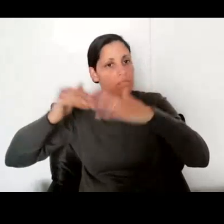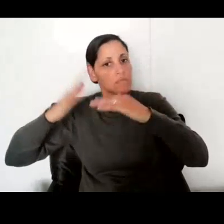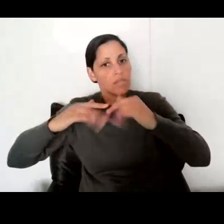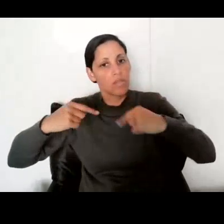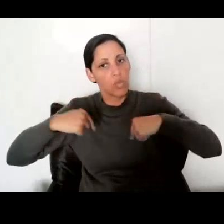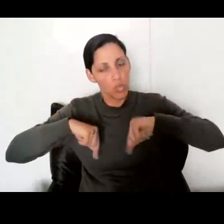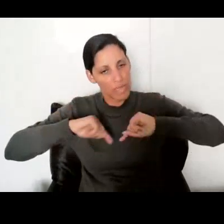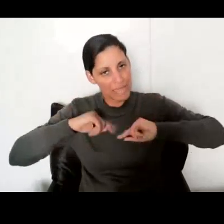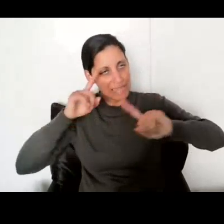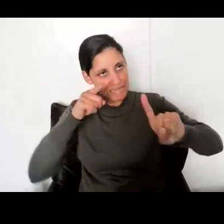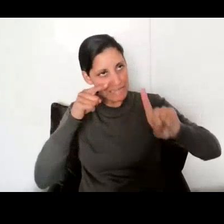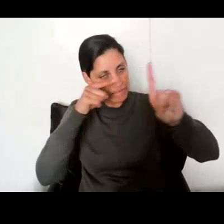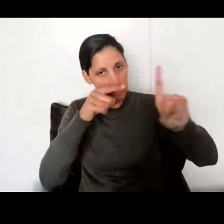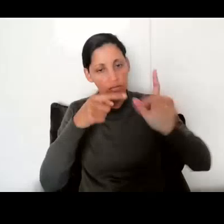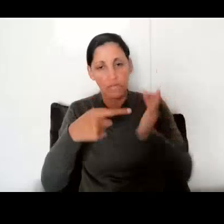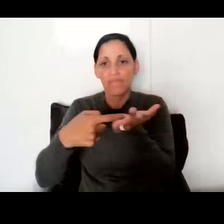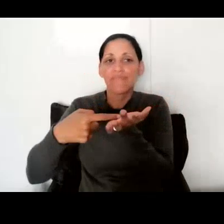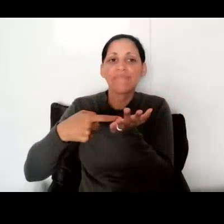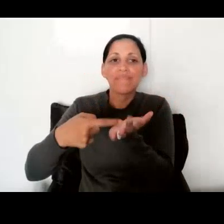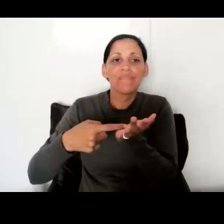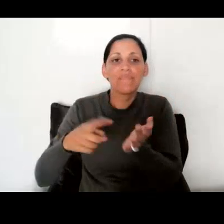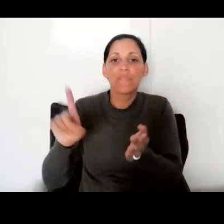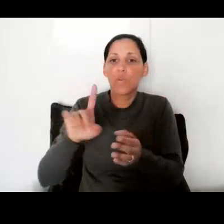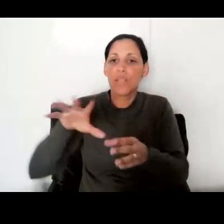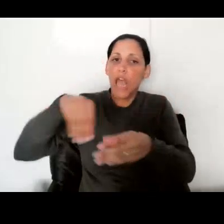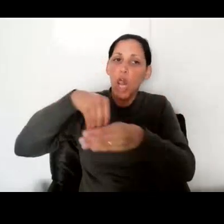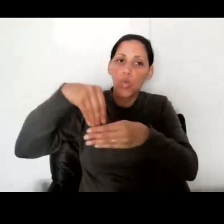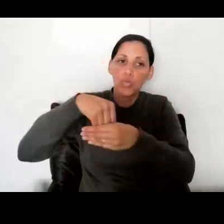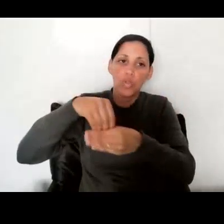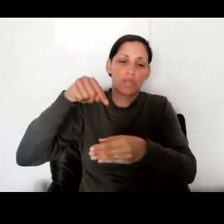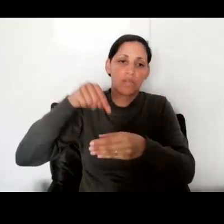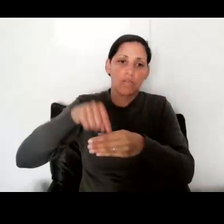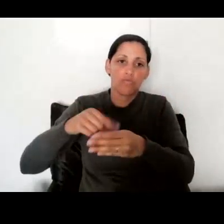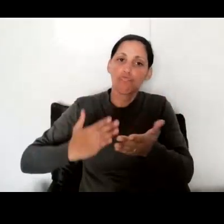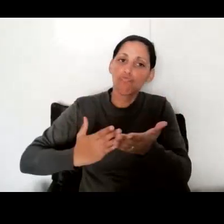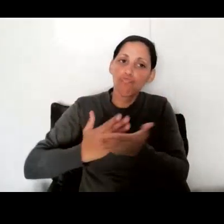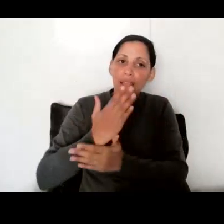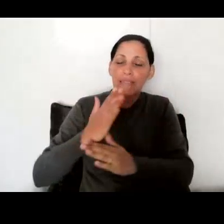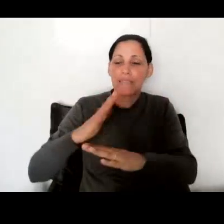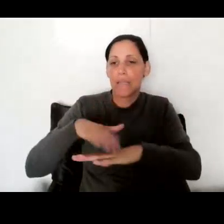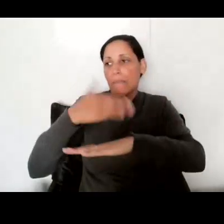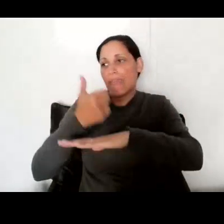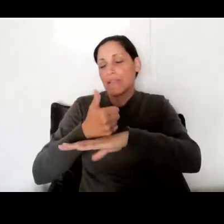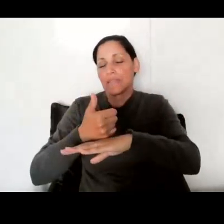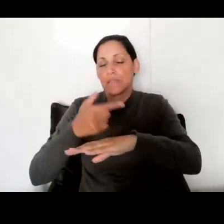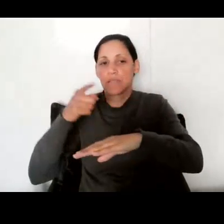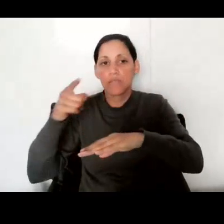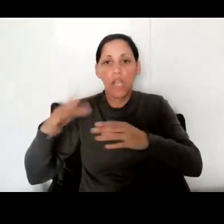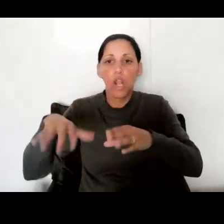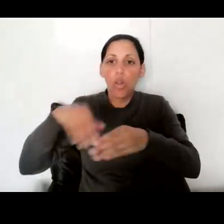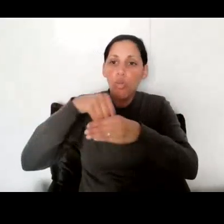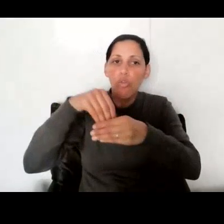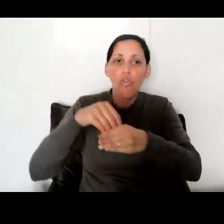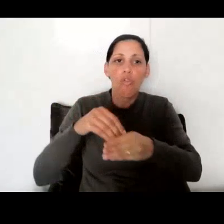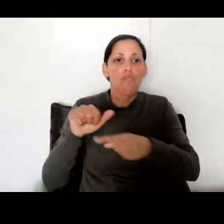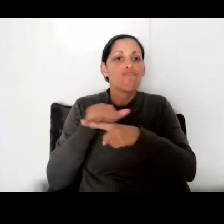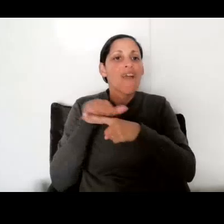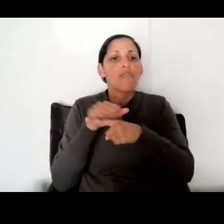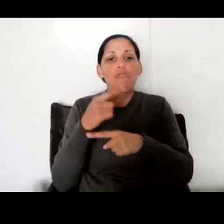discussing around the inclusion, like rights-based inclusion versus the practical reality